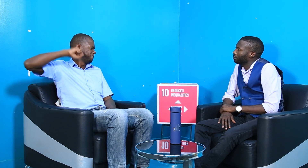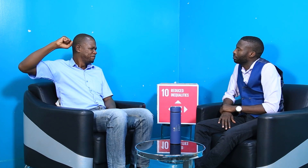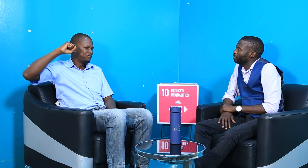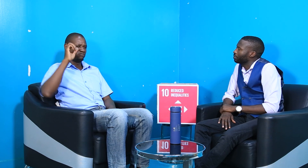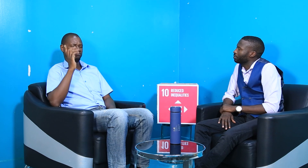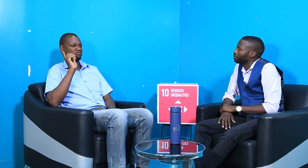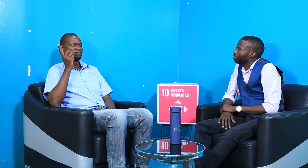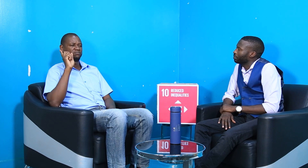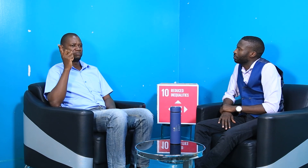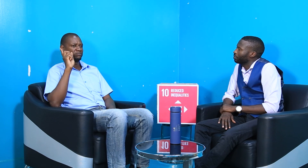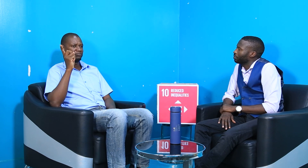AIDS,